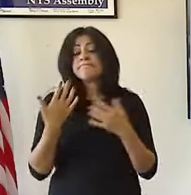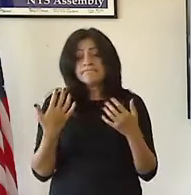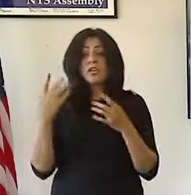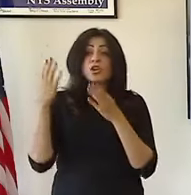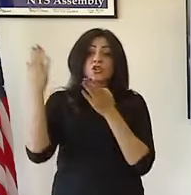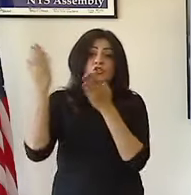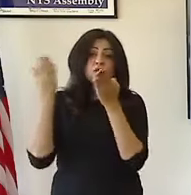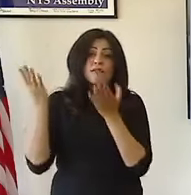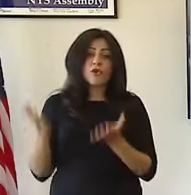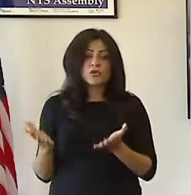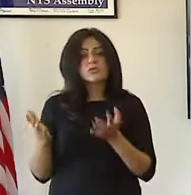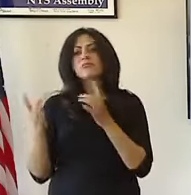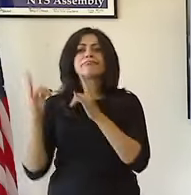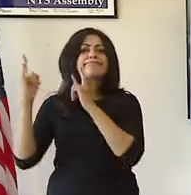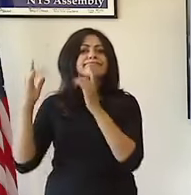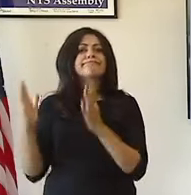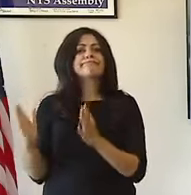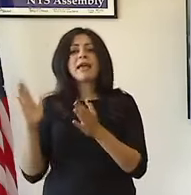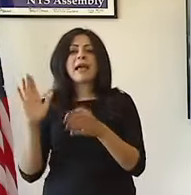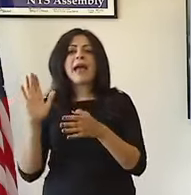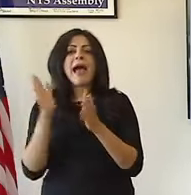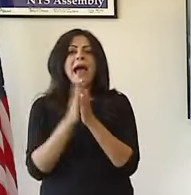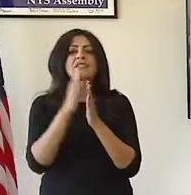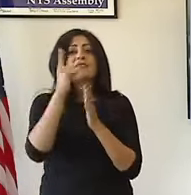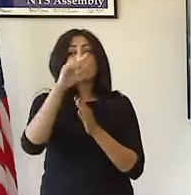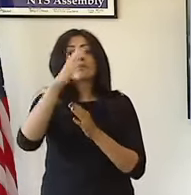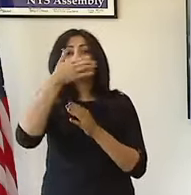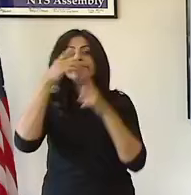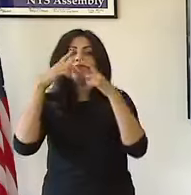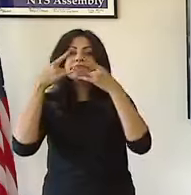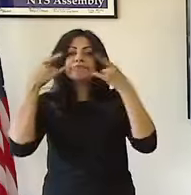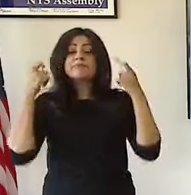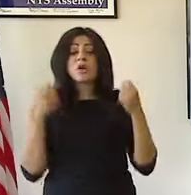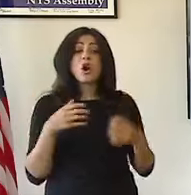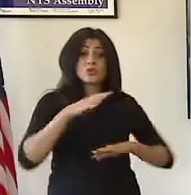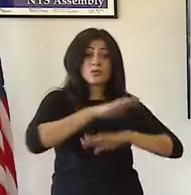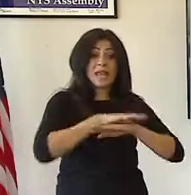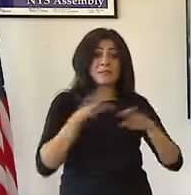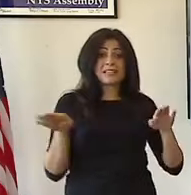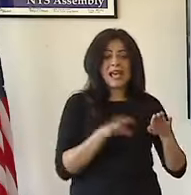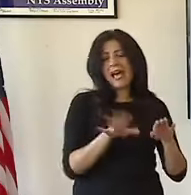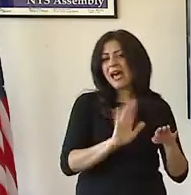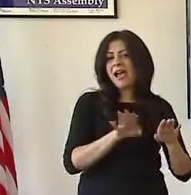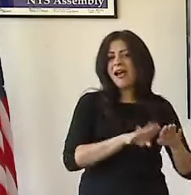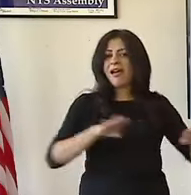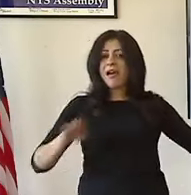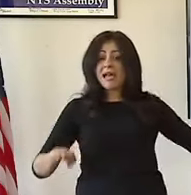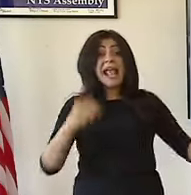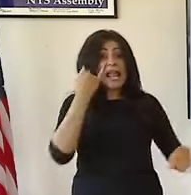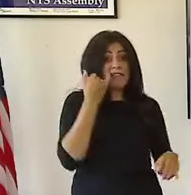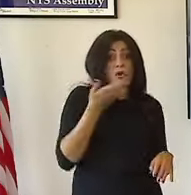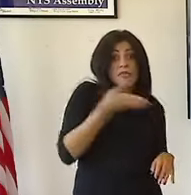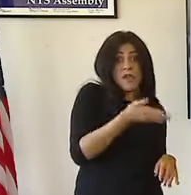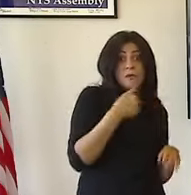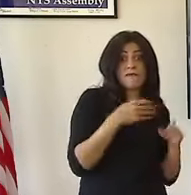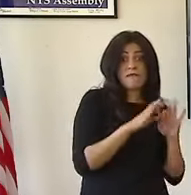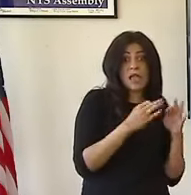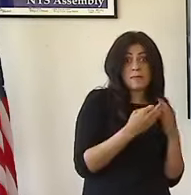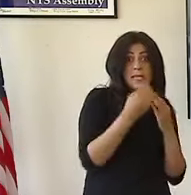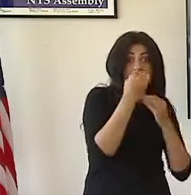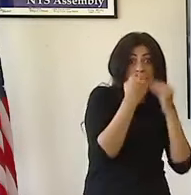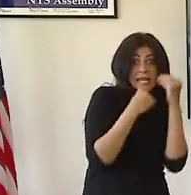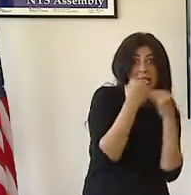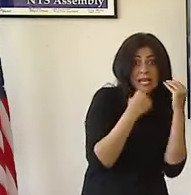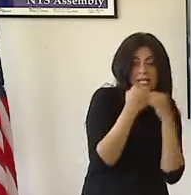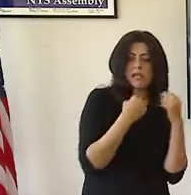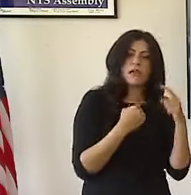Servers are being asked to wear face covering. Tables are being asked to be separated, but people at that table don't have to wear a mask when you're going out to eat. Kids at a